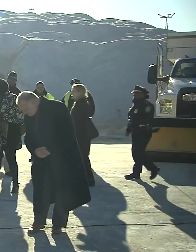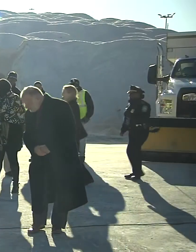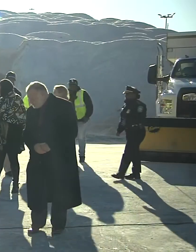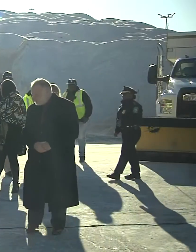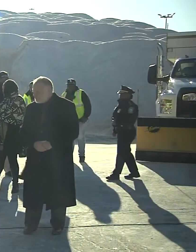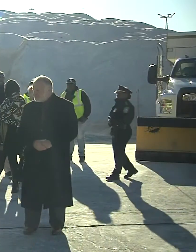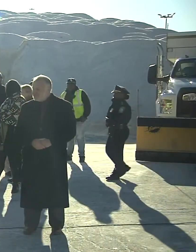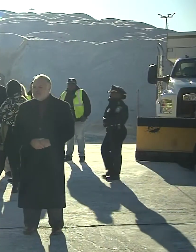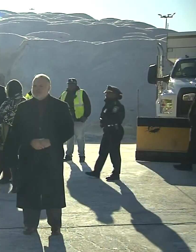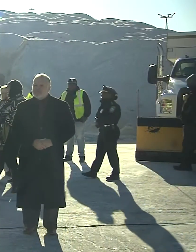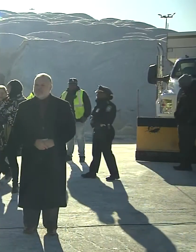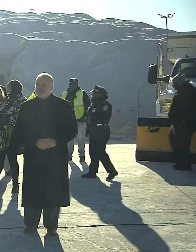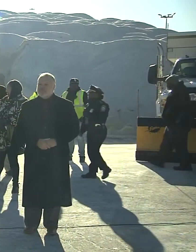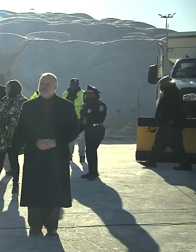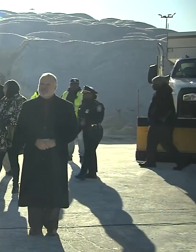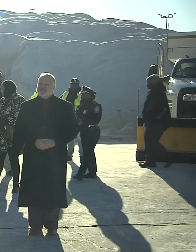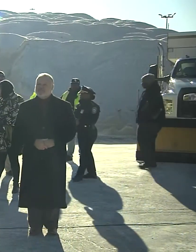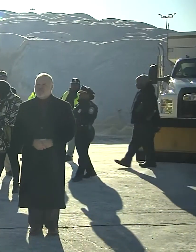you're here because you're right.